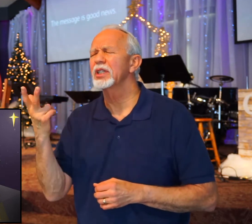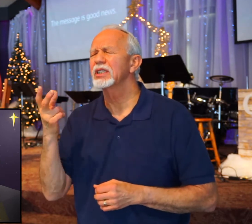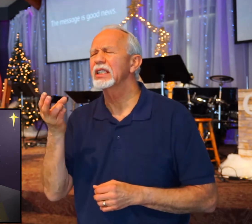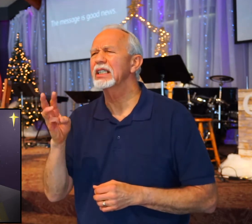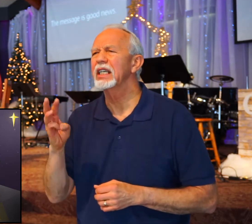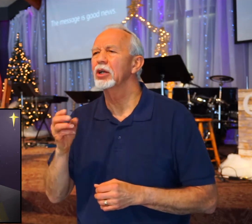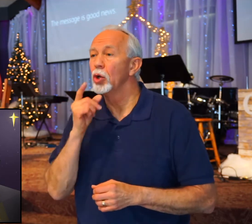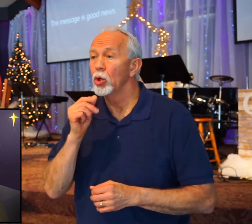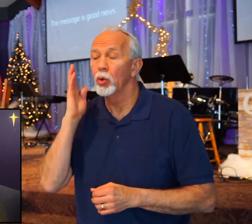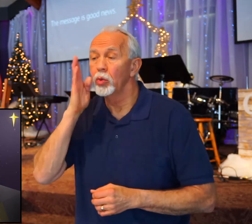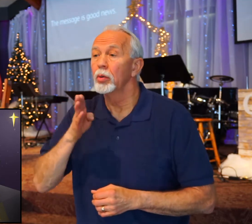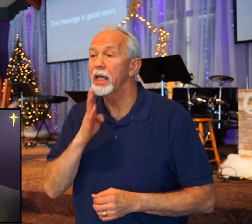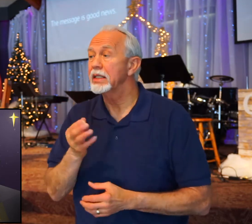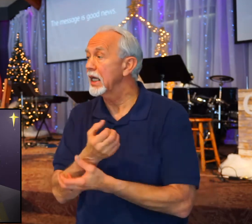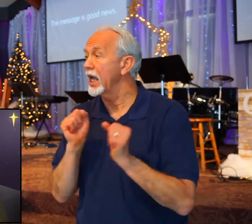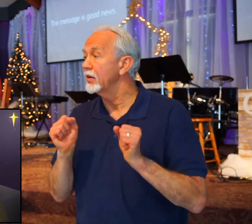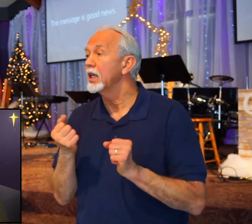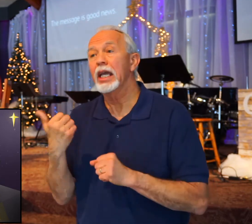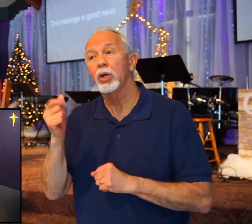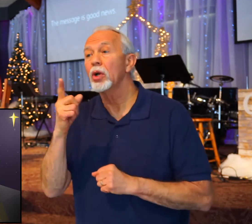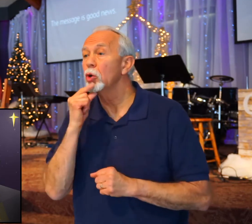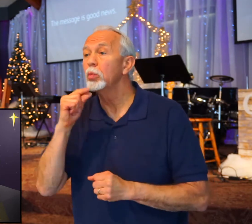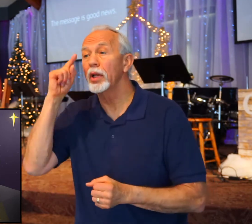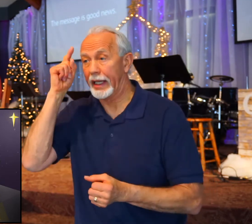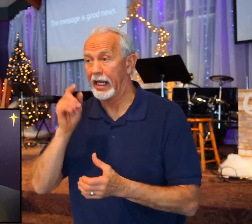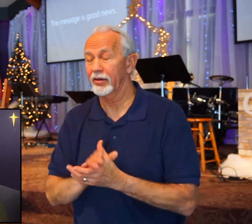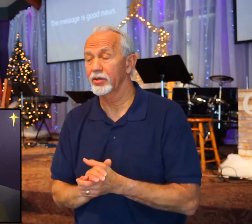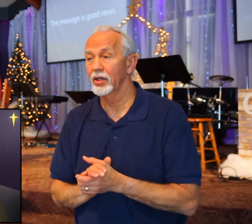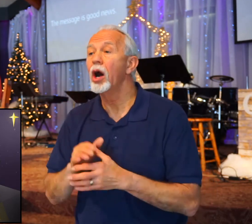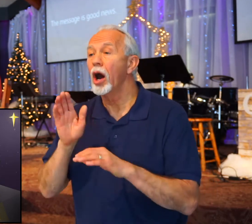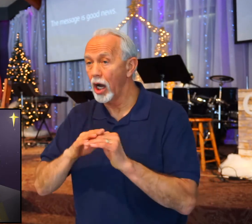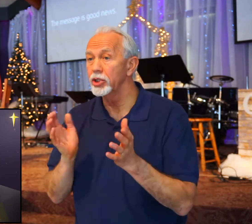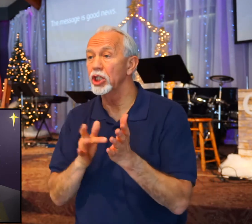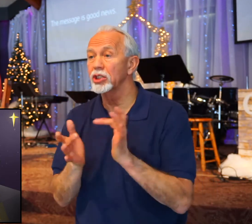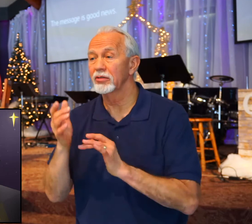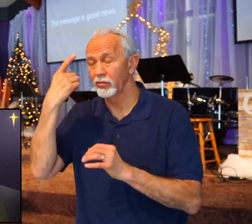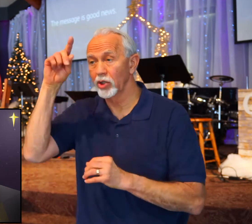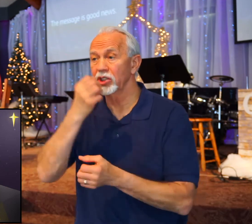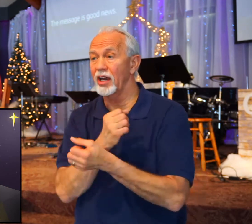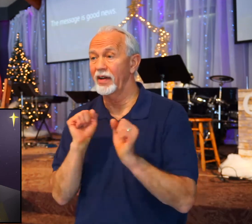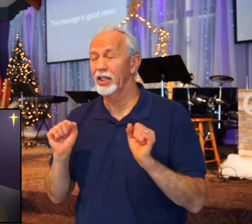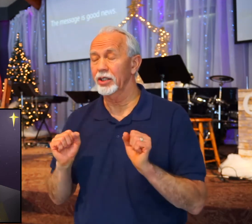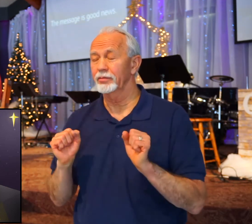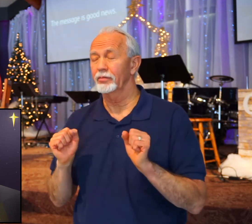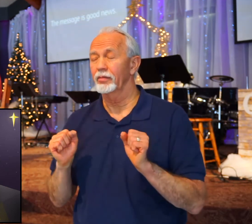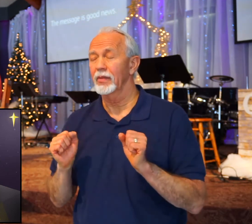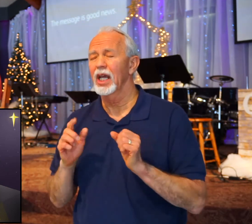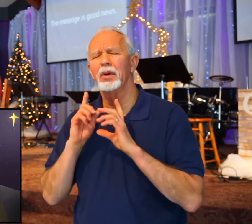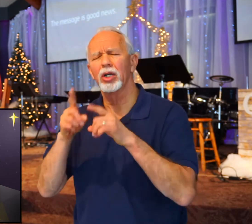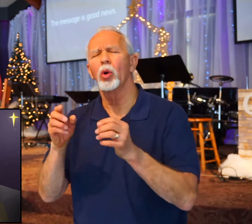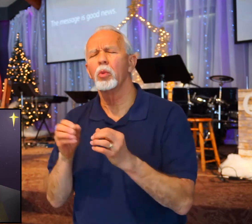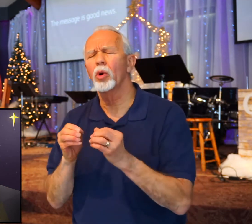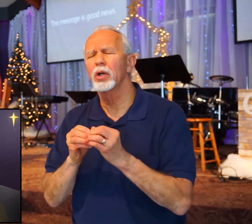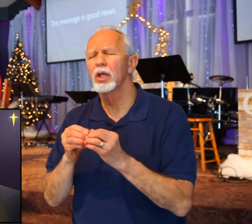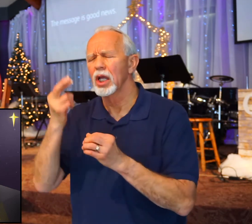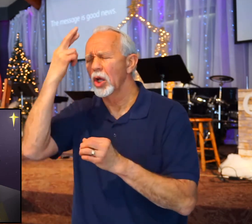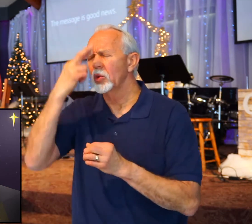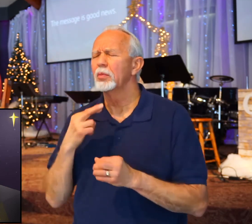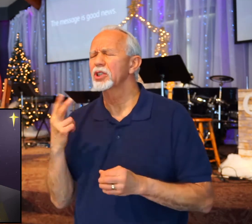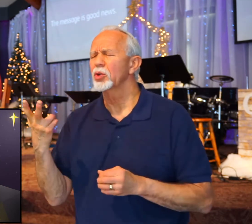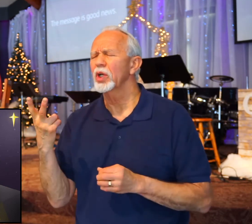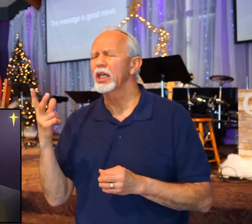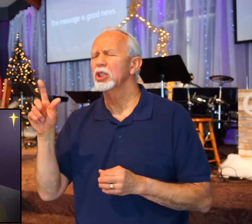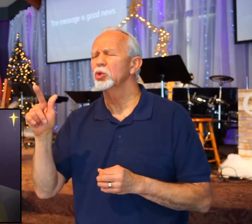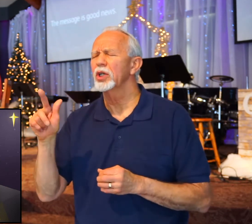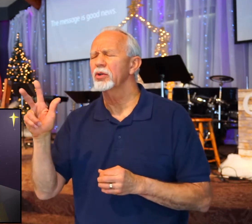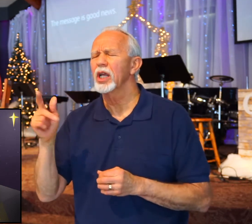saved? Everyone who believes on Jesus for salvation. Let me take that a little further. Romans 3:23 says,